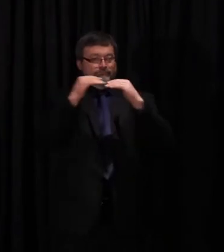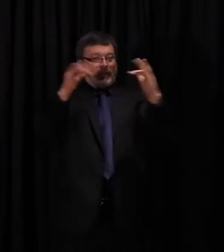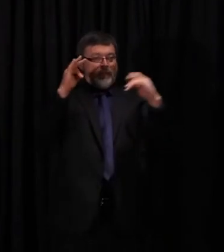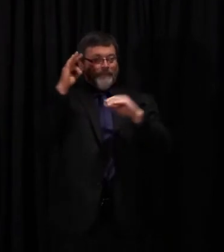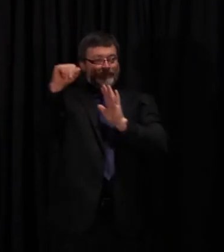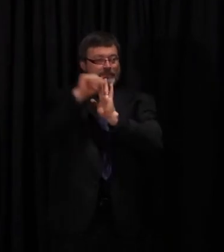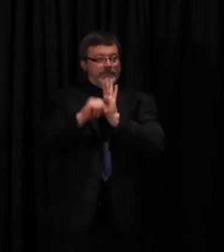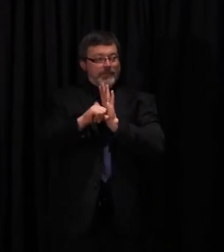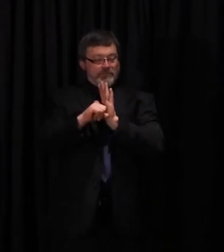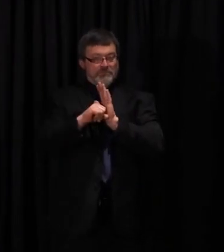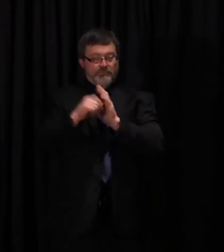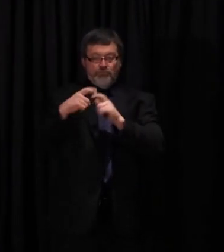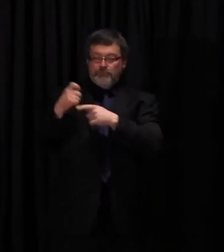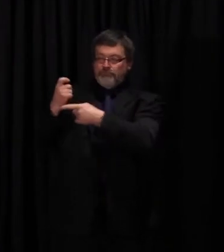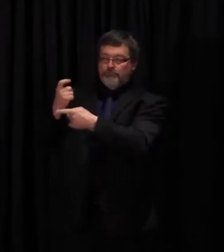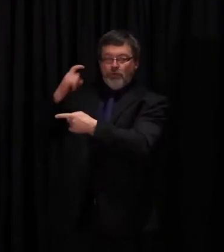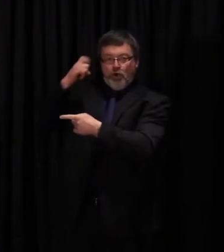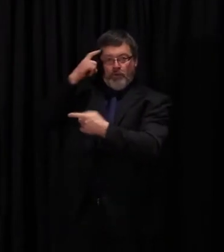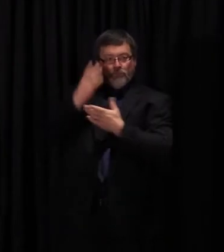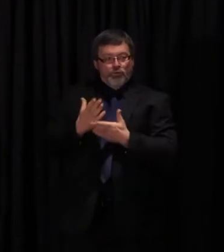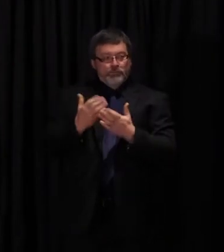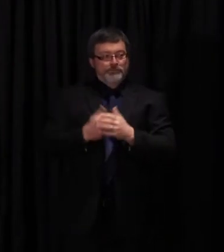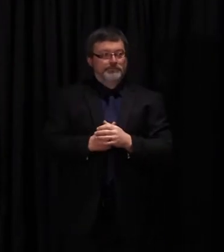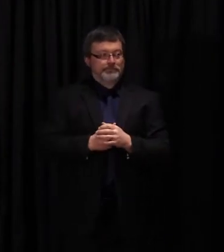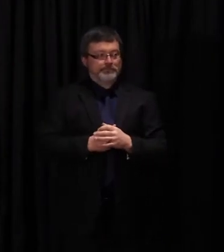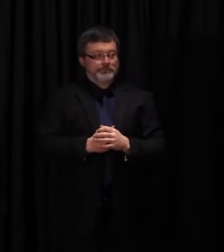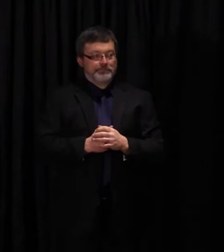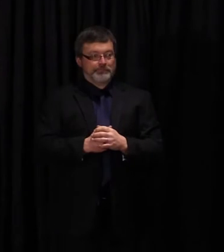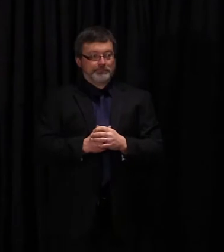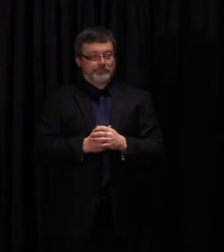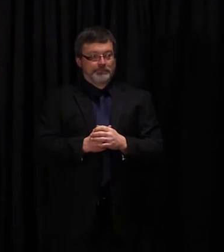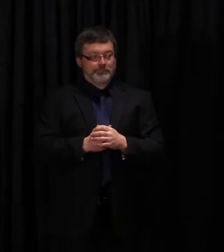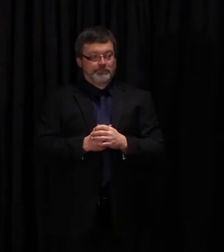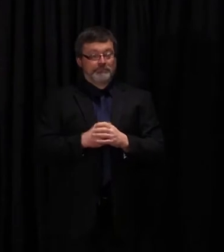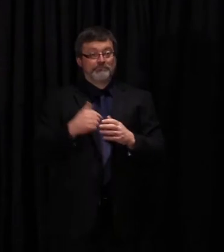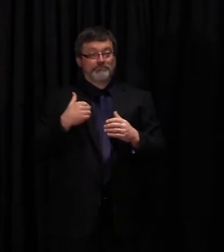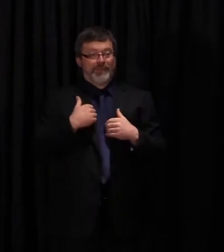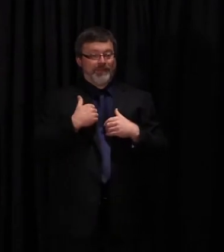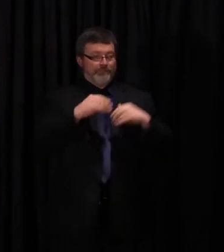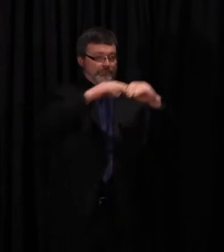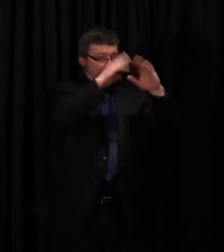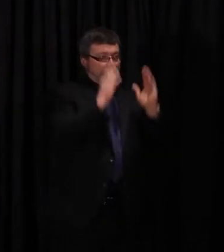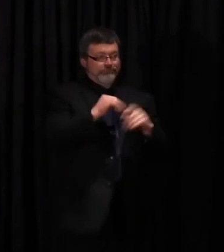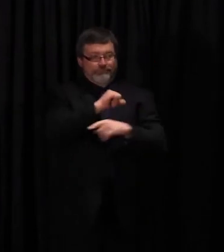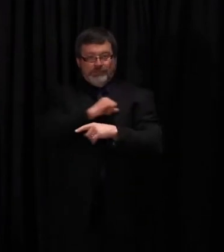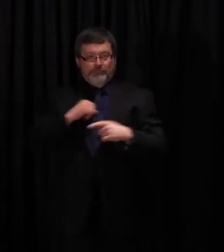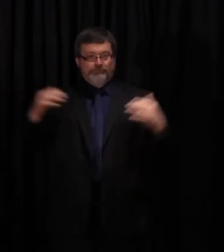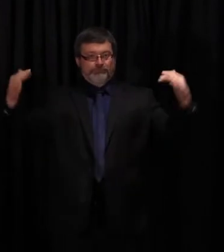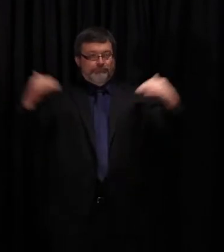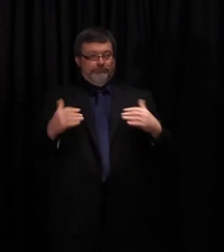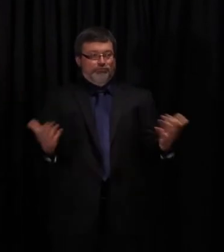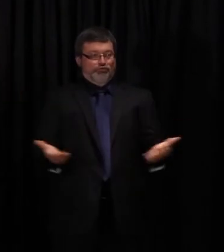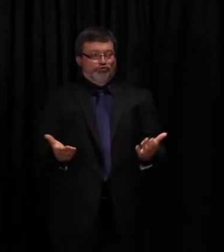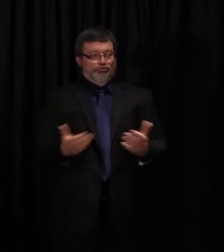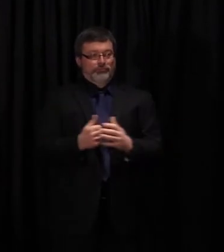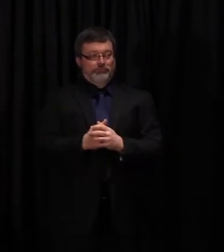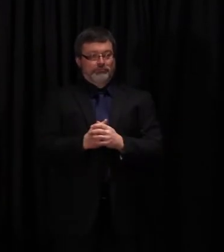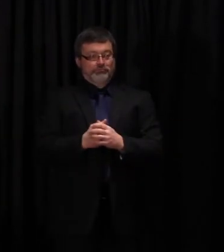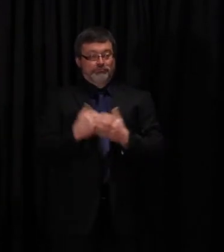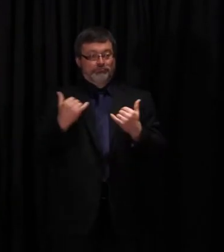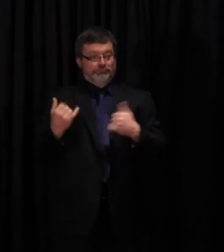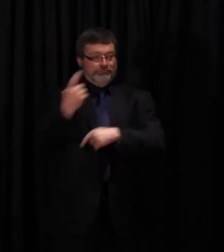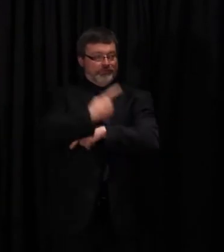by the Senate and House of Representatives that the two houses meet in joint assembly on Wednesday, January